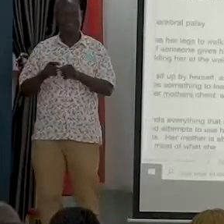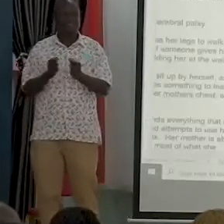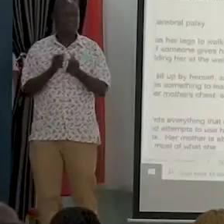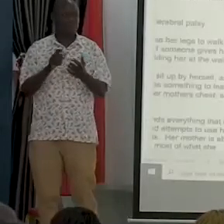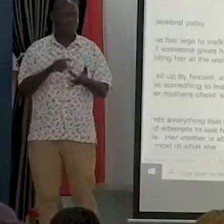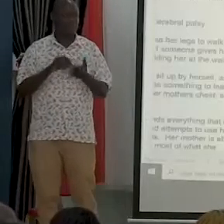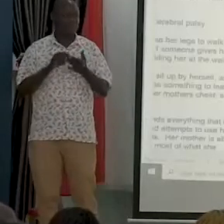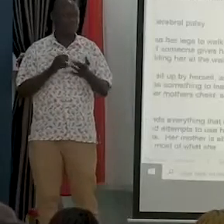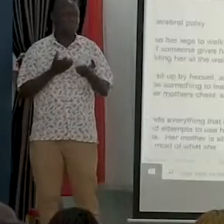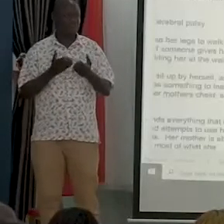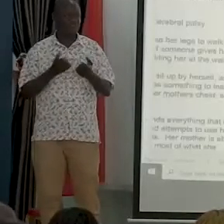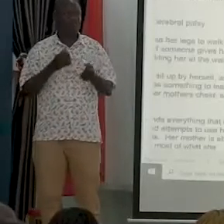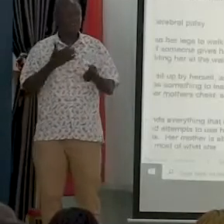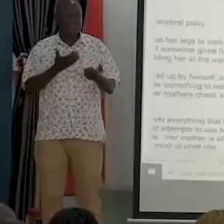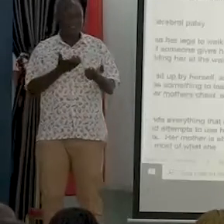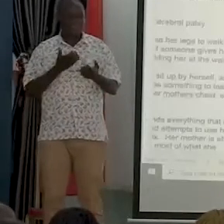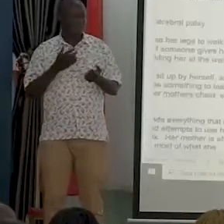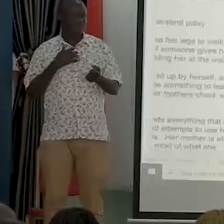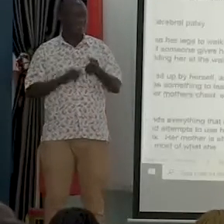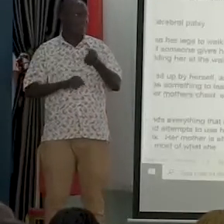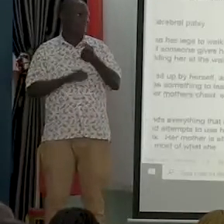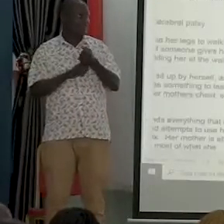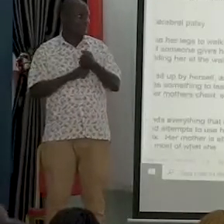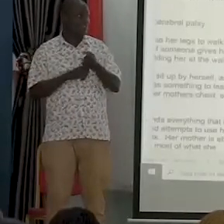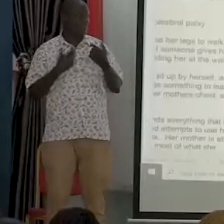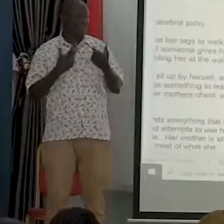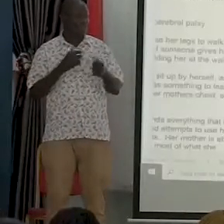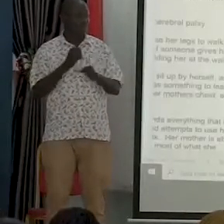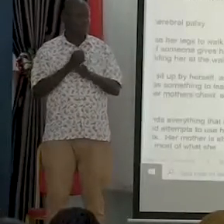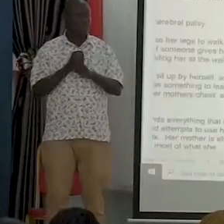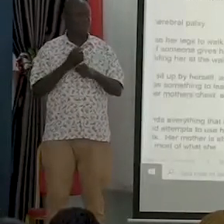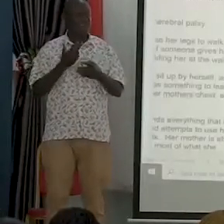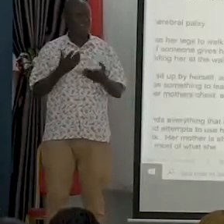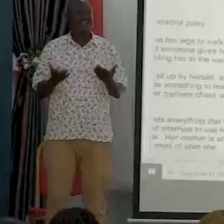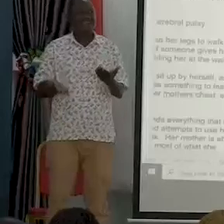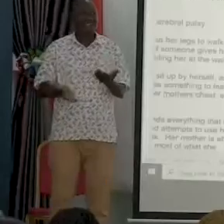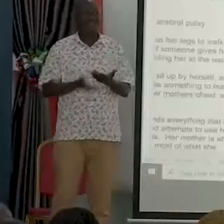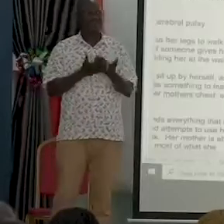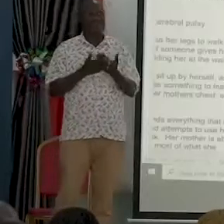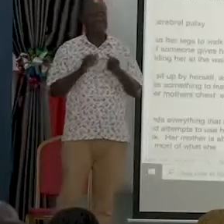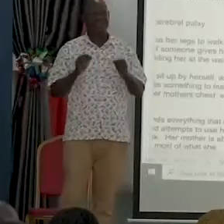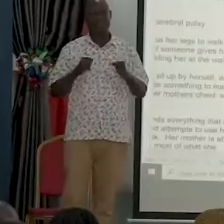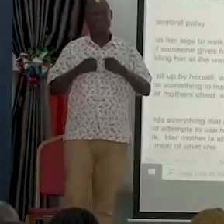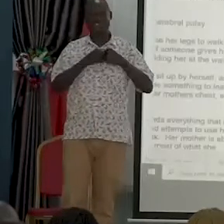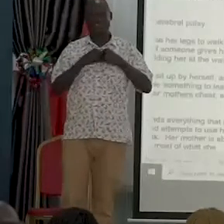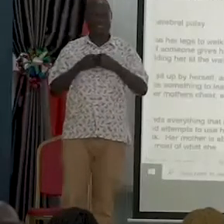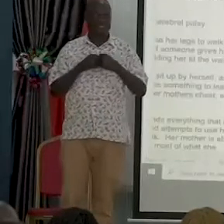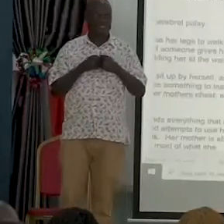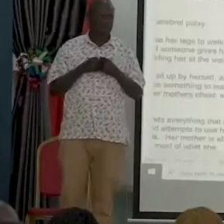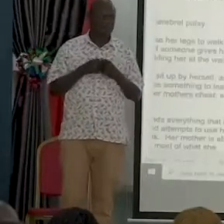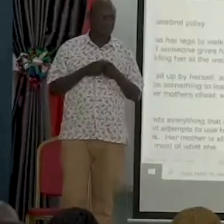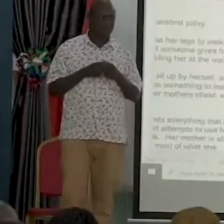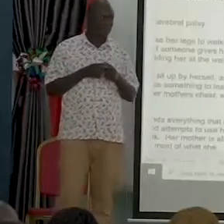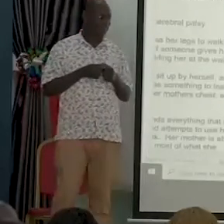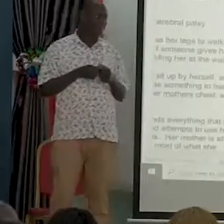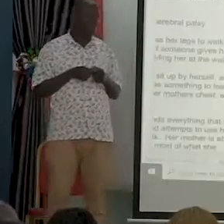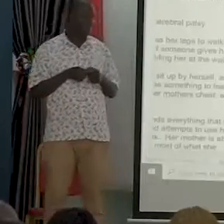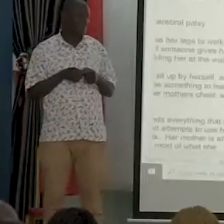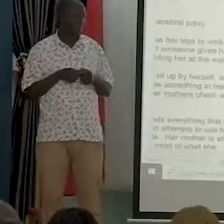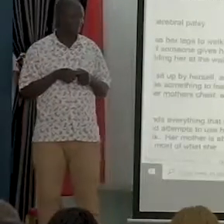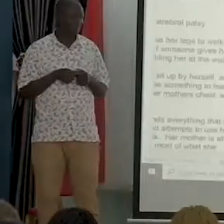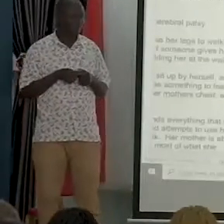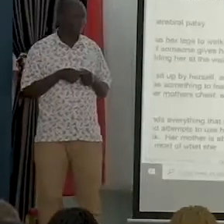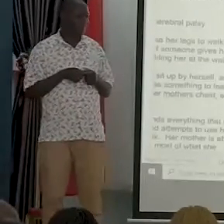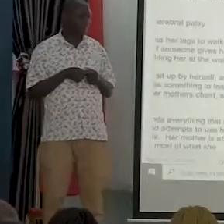needs and will need my support. Because if we do not do that, helping them might be a challenge. Yeah. So that